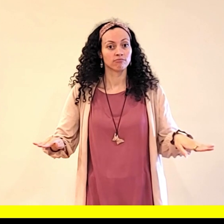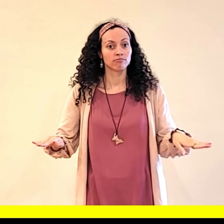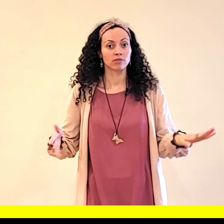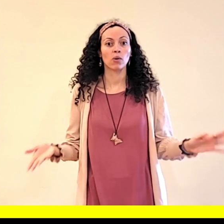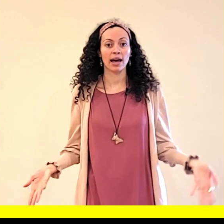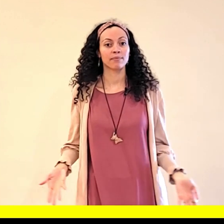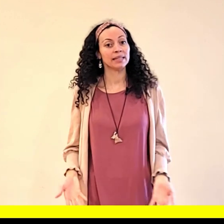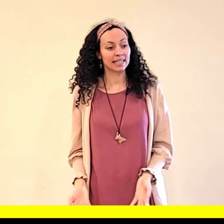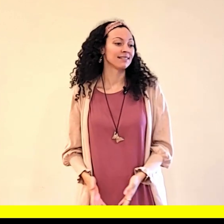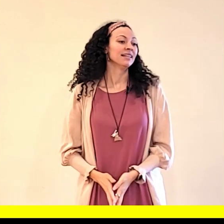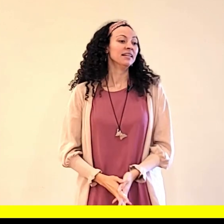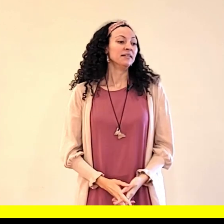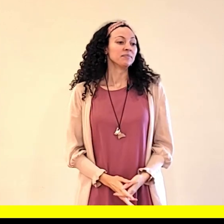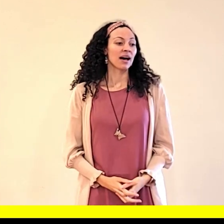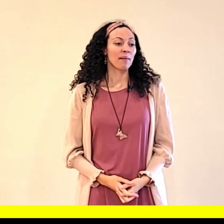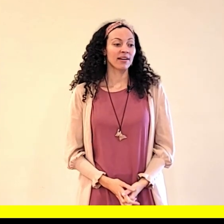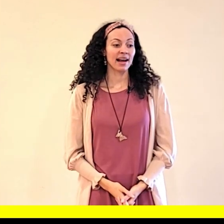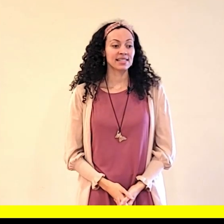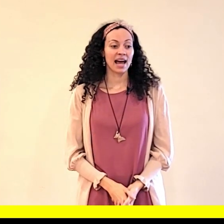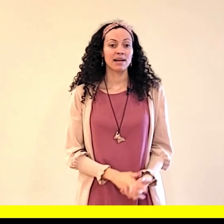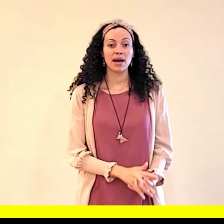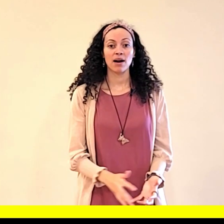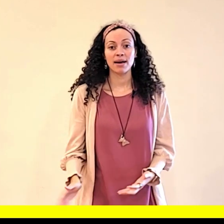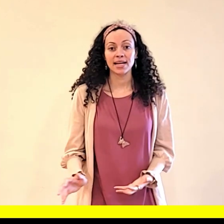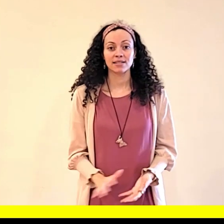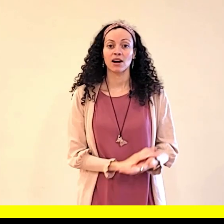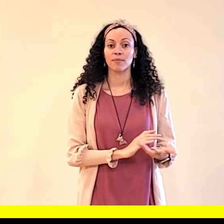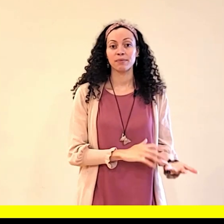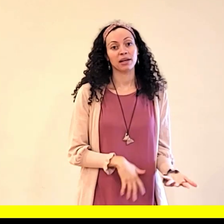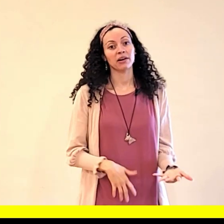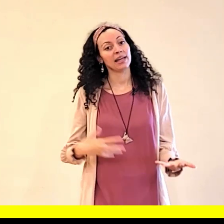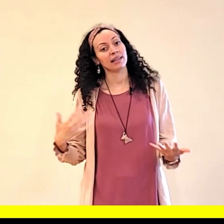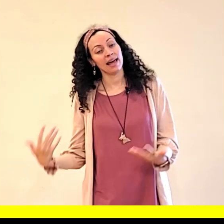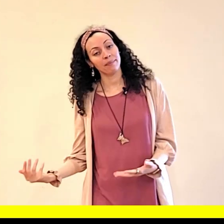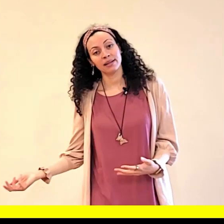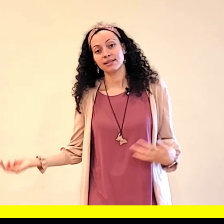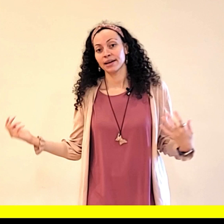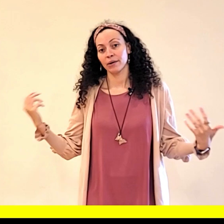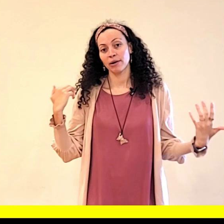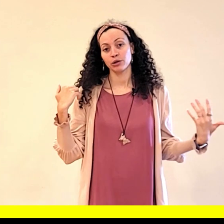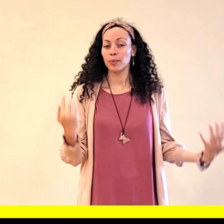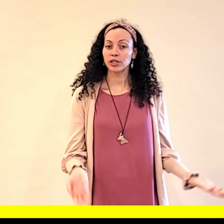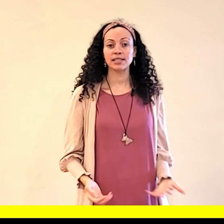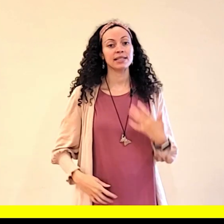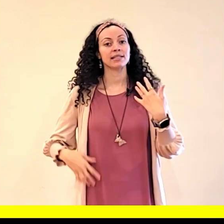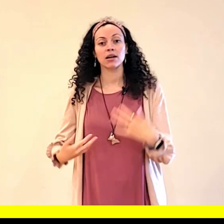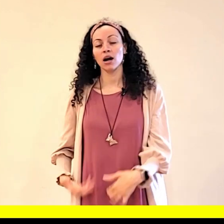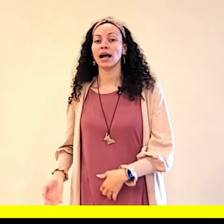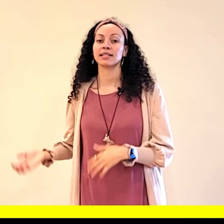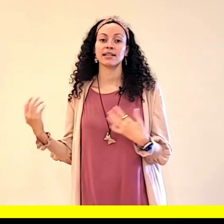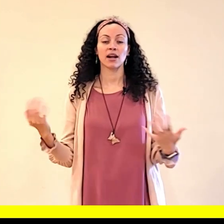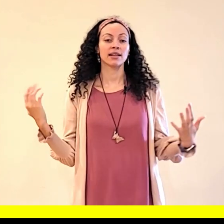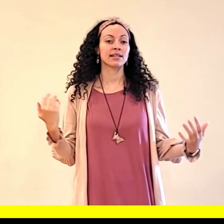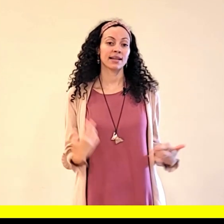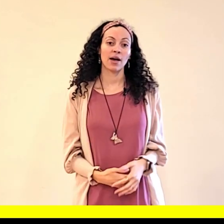like quiet, please. Our next sign, paramedics, are people that are in the ambulance that go out to emergencies and